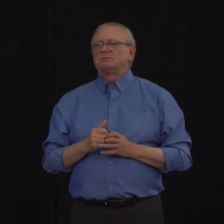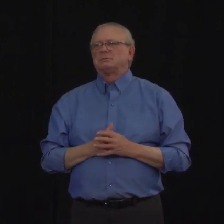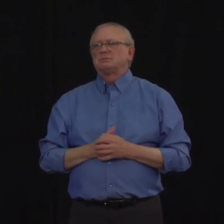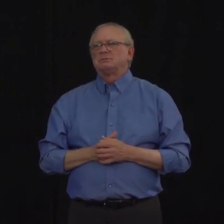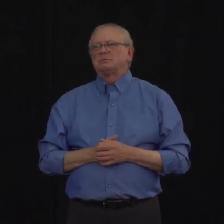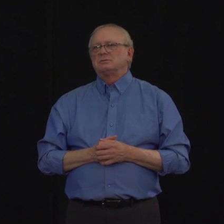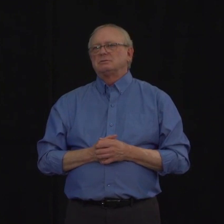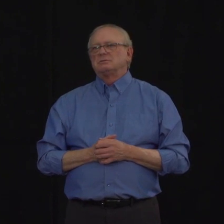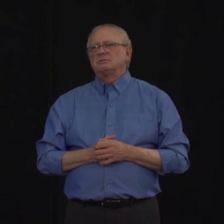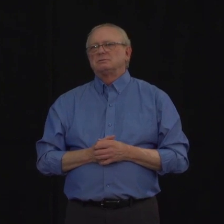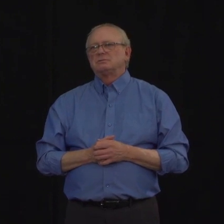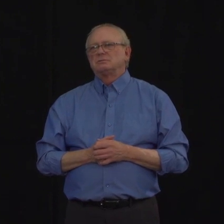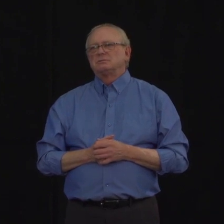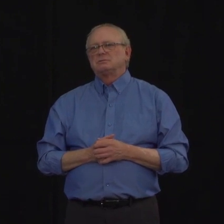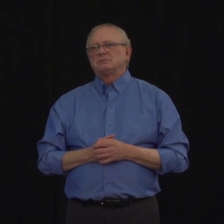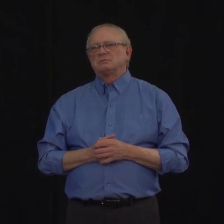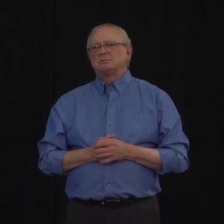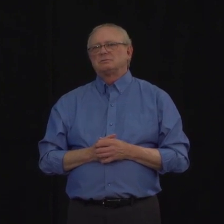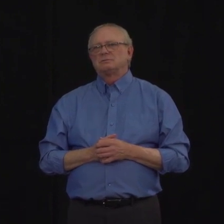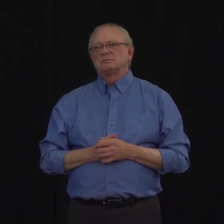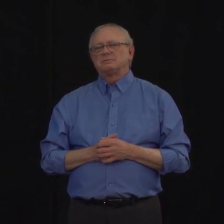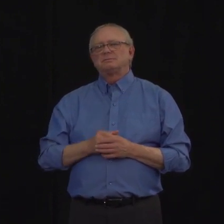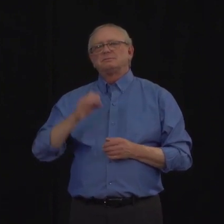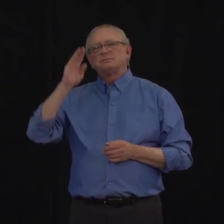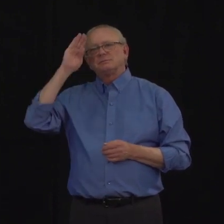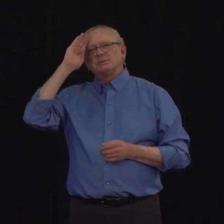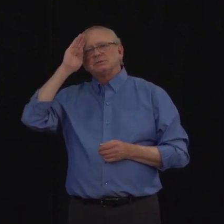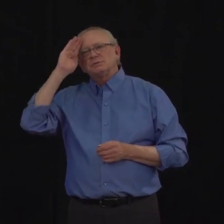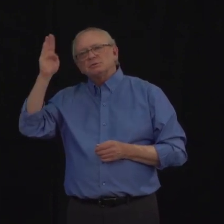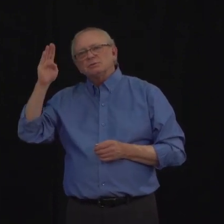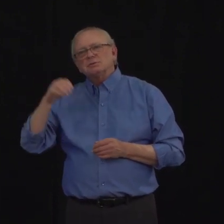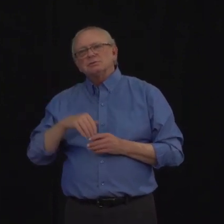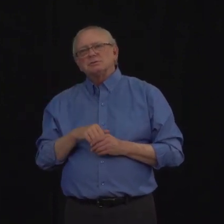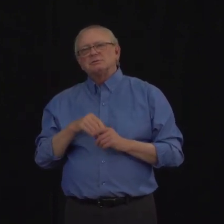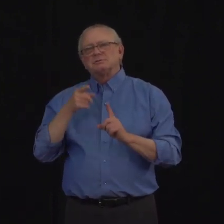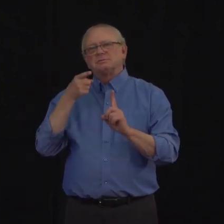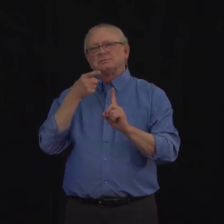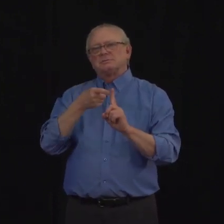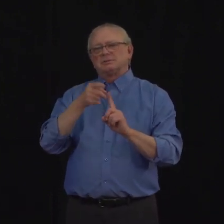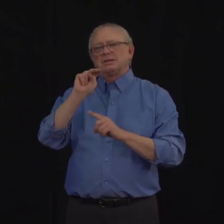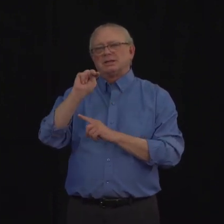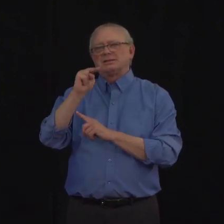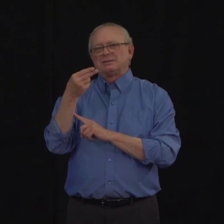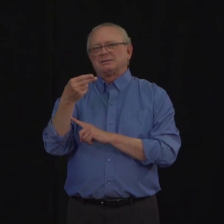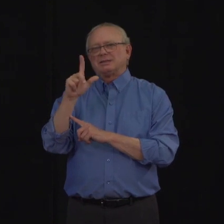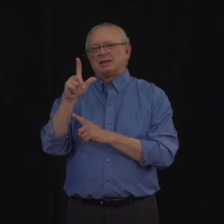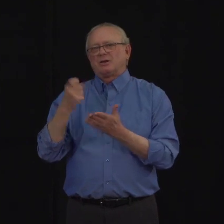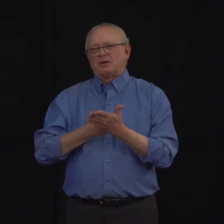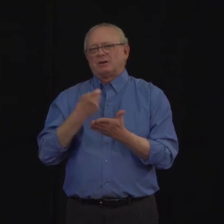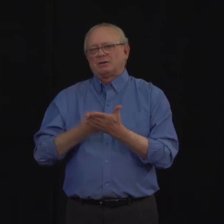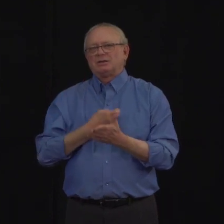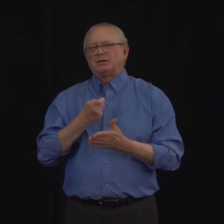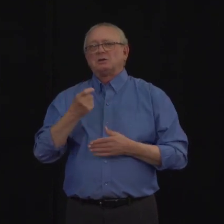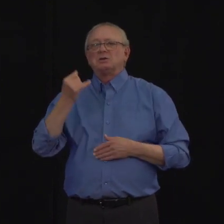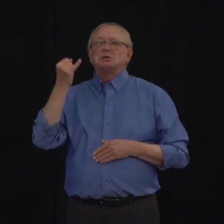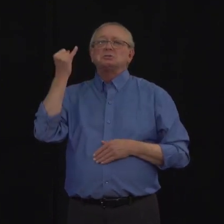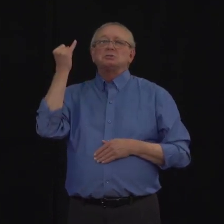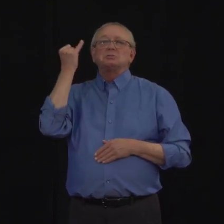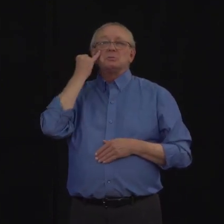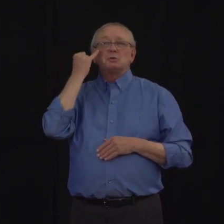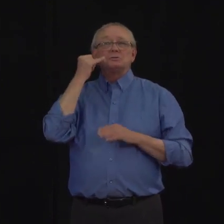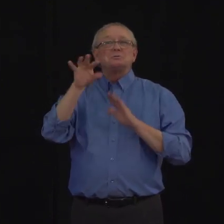Hi there, Dr. Hinshaw. I'm just curious, if the NHL chose Edmonton as a hub city to host some of the games to finish off the season